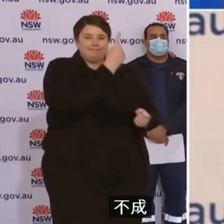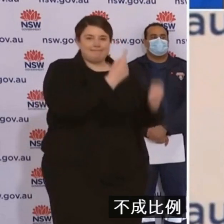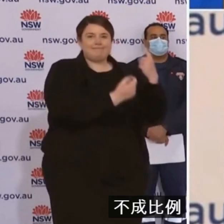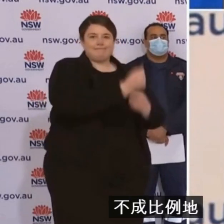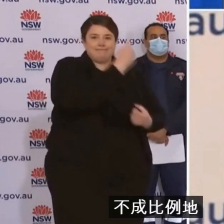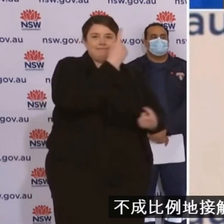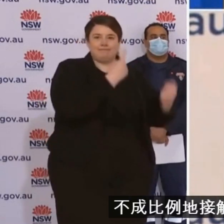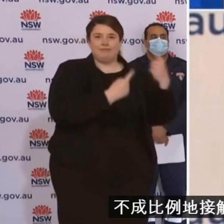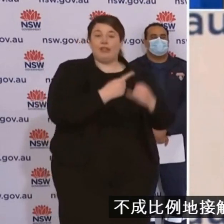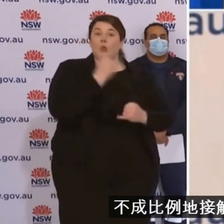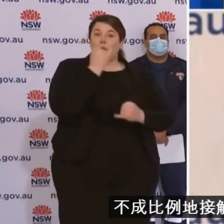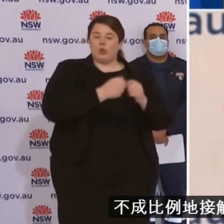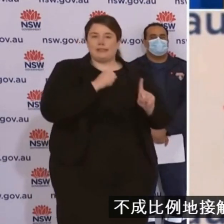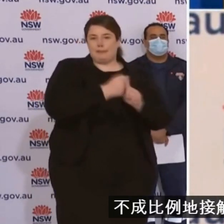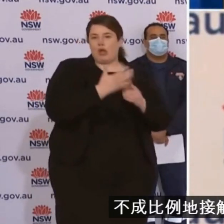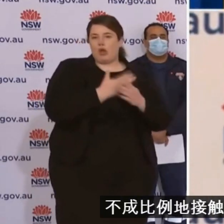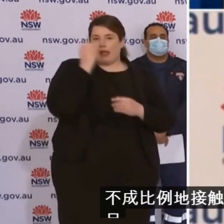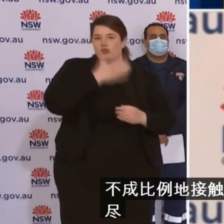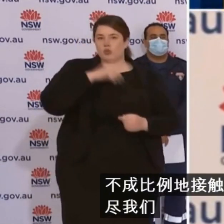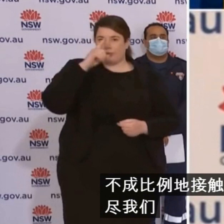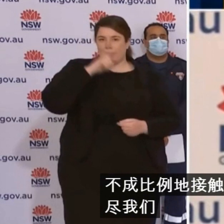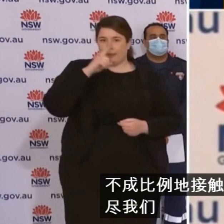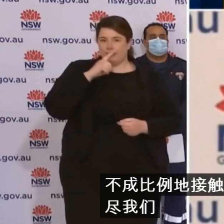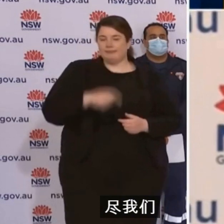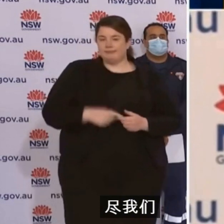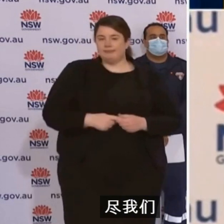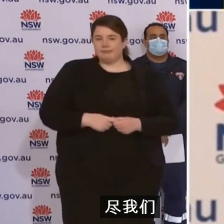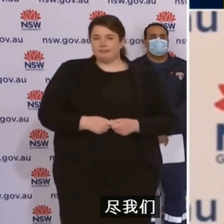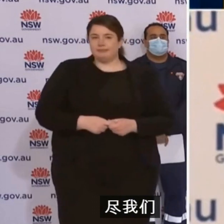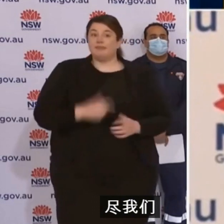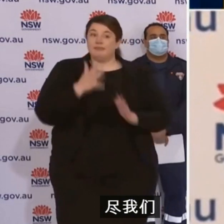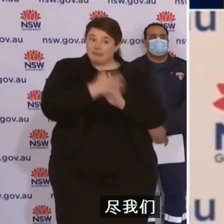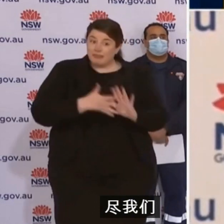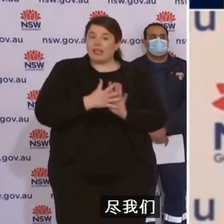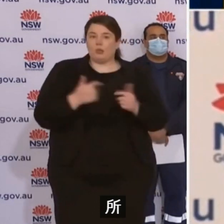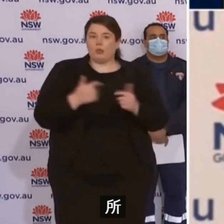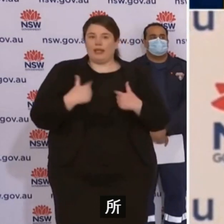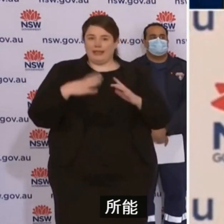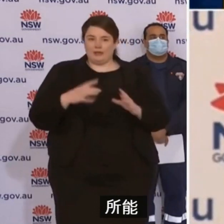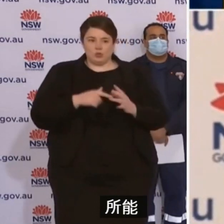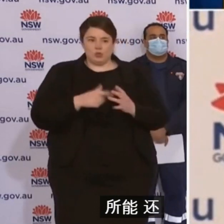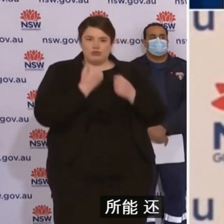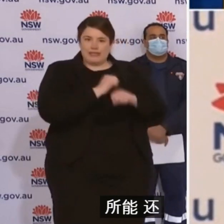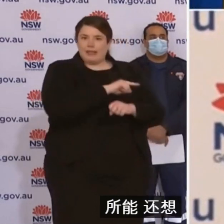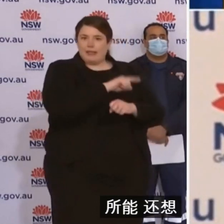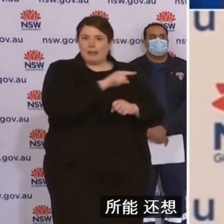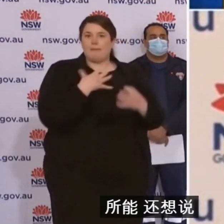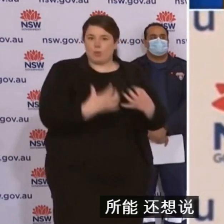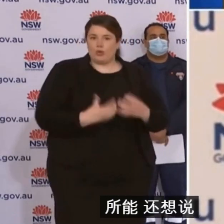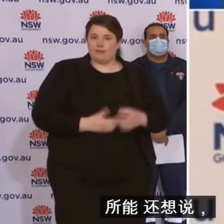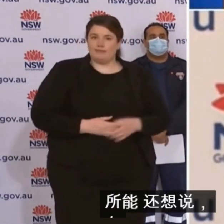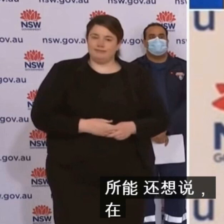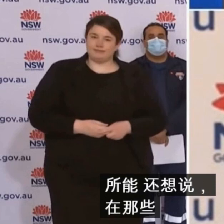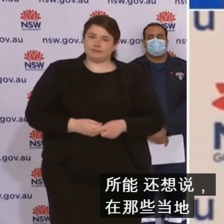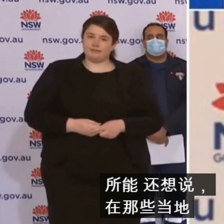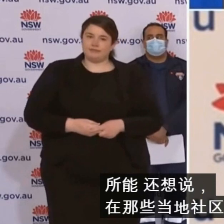people disproportionately. And for that, we need to use everything we can. I would also like to say